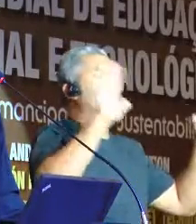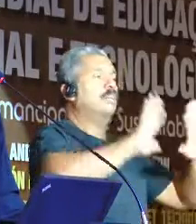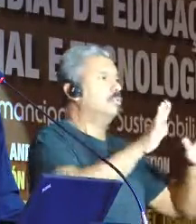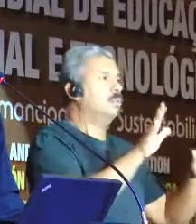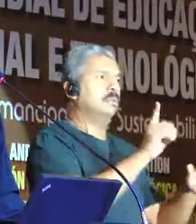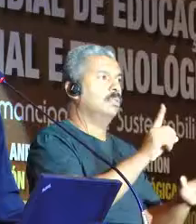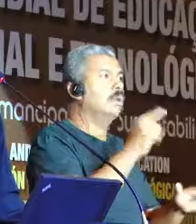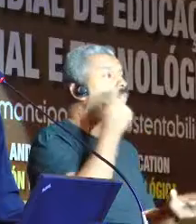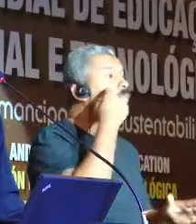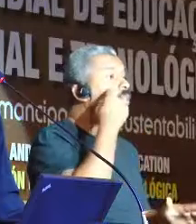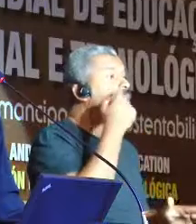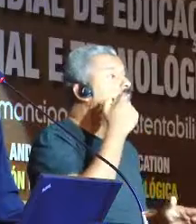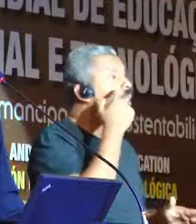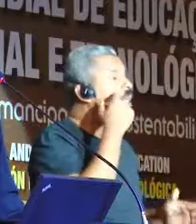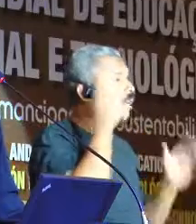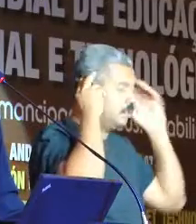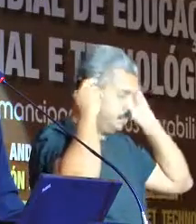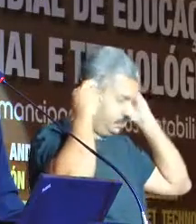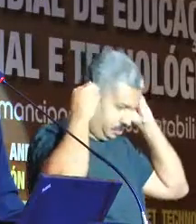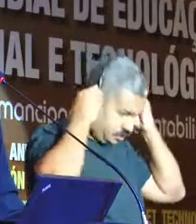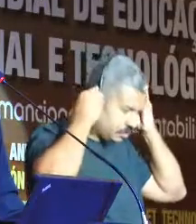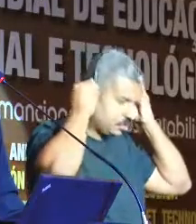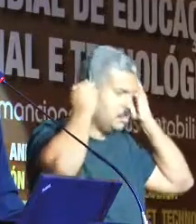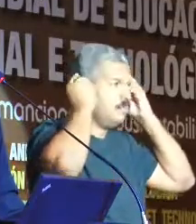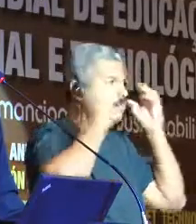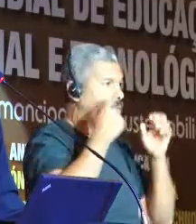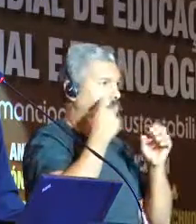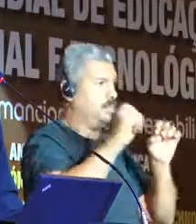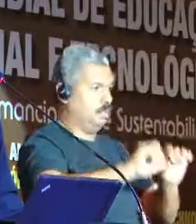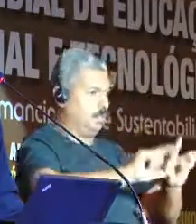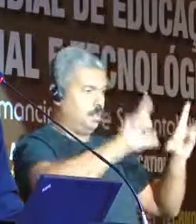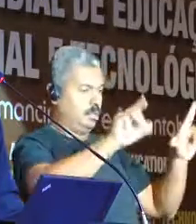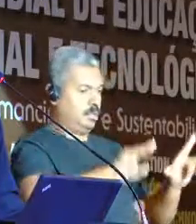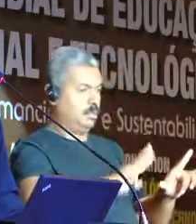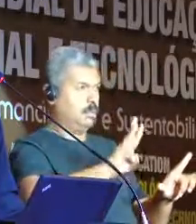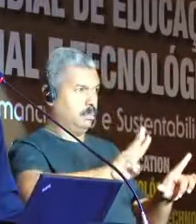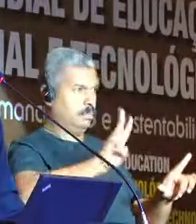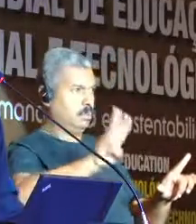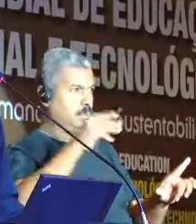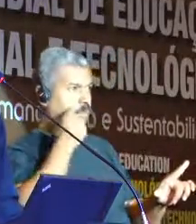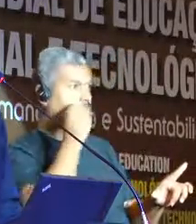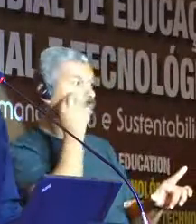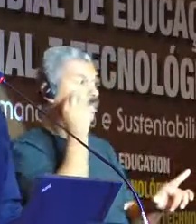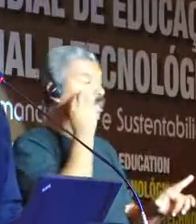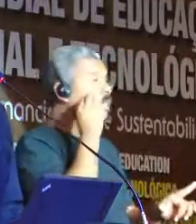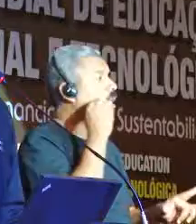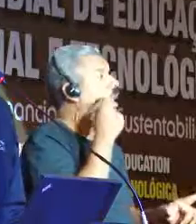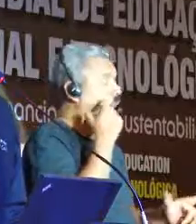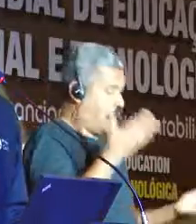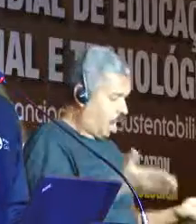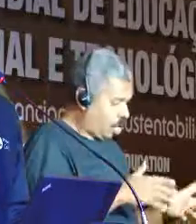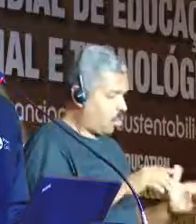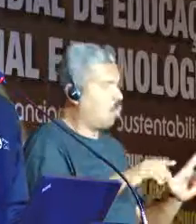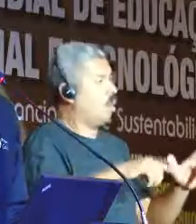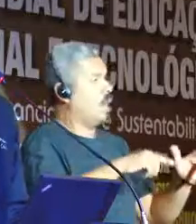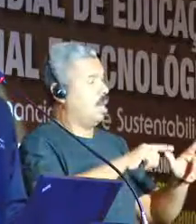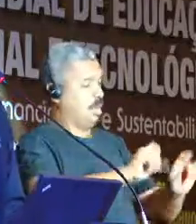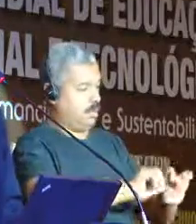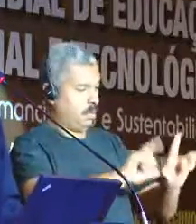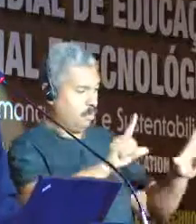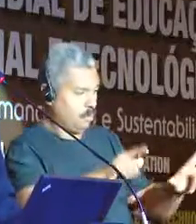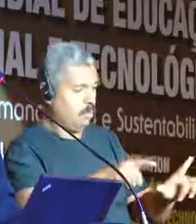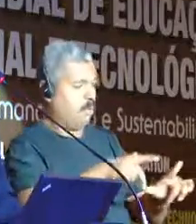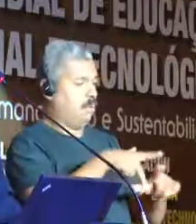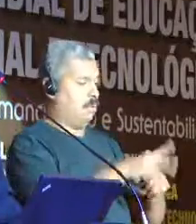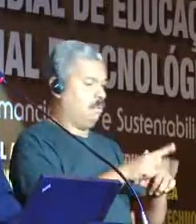it. Fight for it. Just like you fight for your freedom, just like Richard told you last night to fight for your freedom,